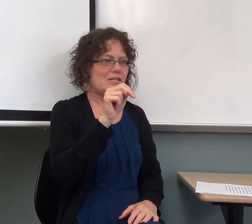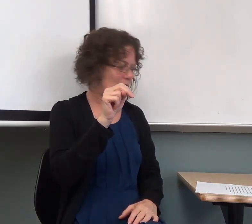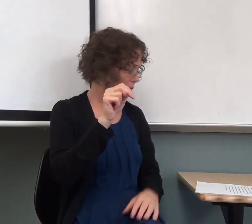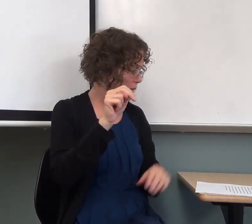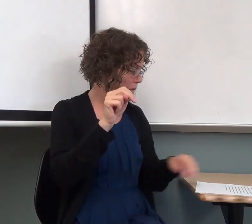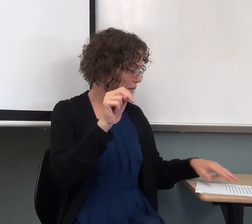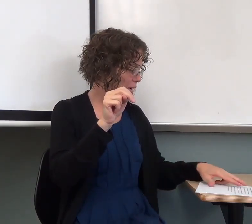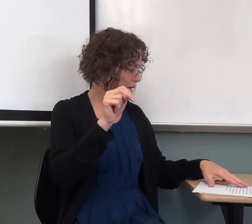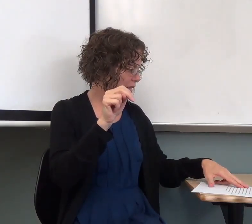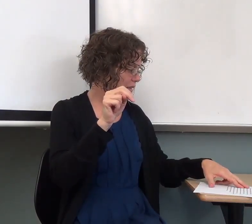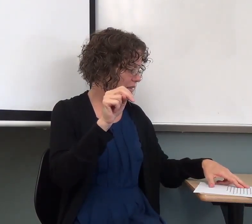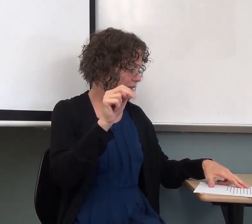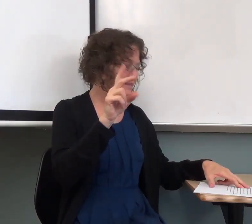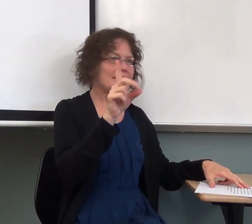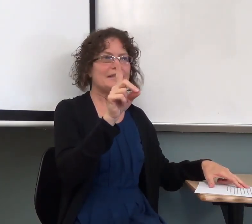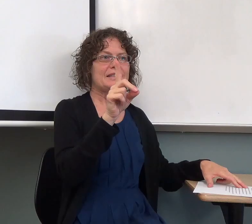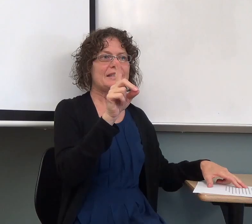Maria? Nope.